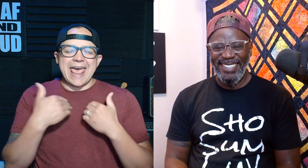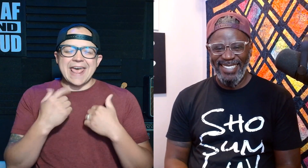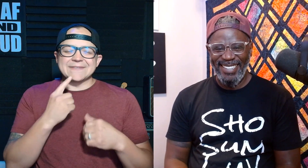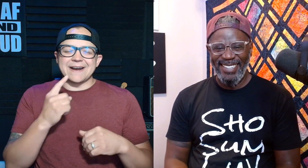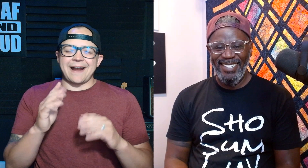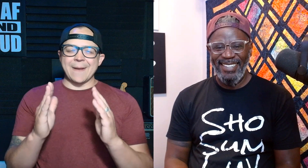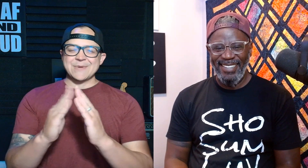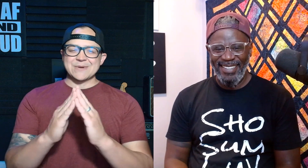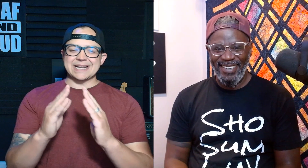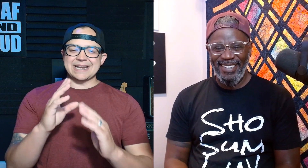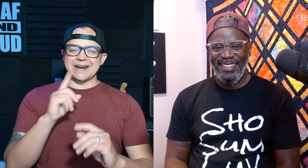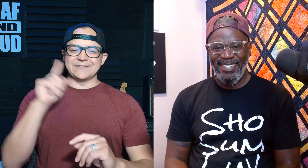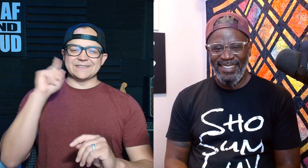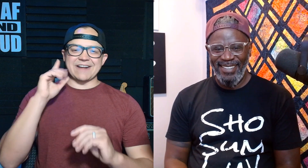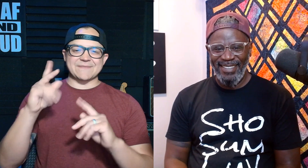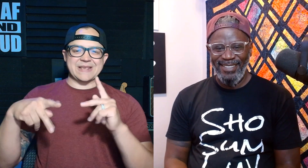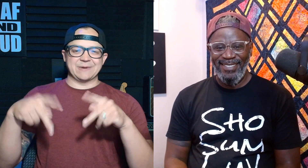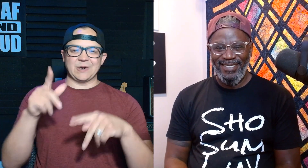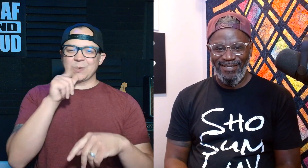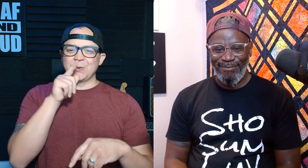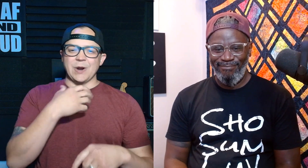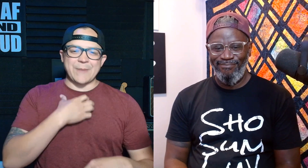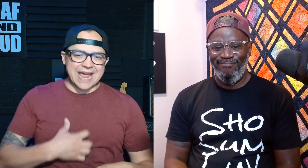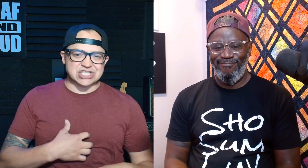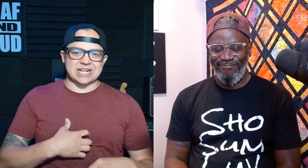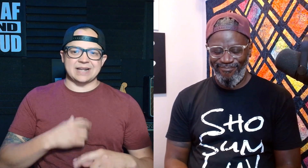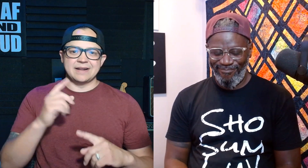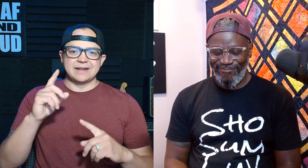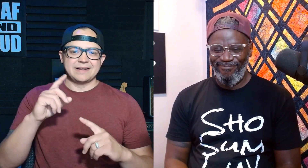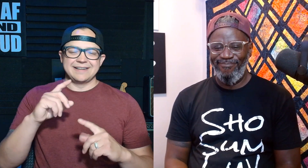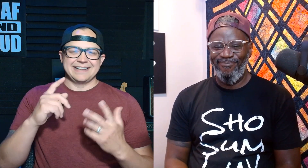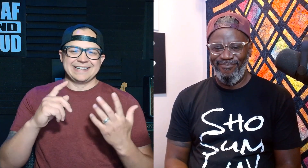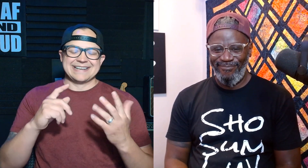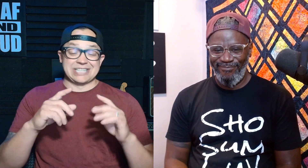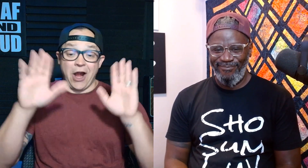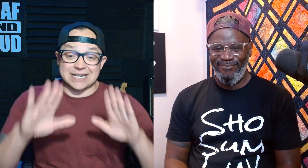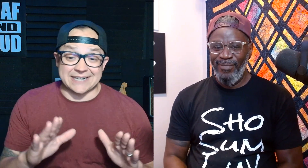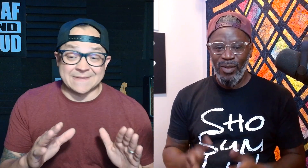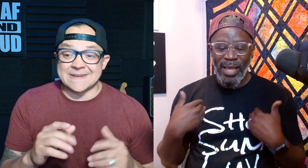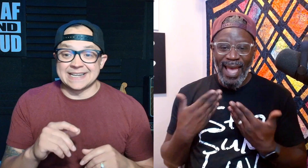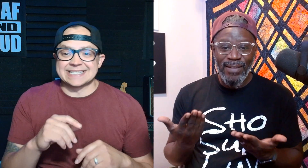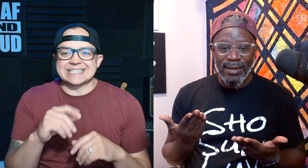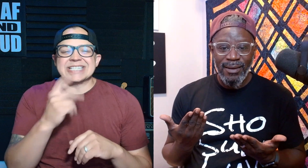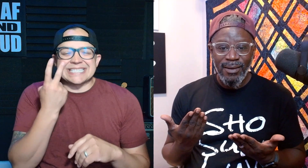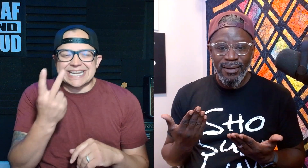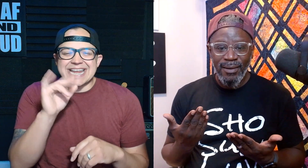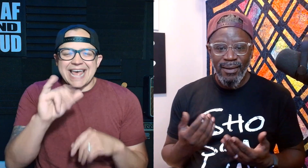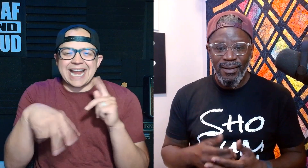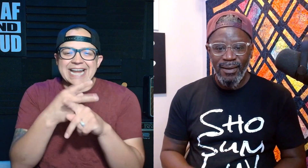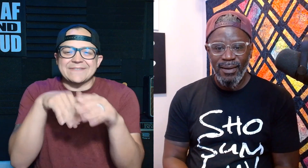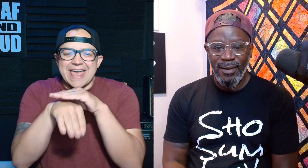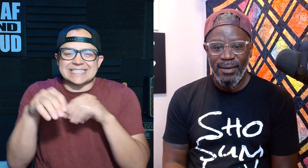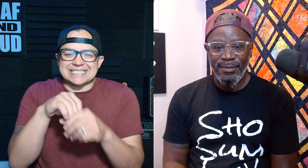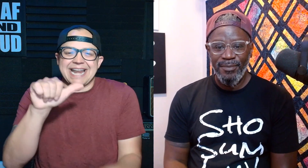To have a community of deaf people who are passionate, it's awesome. We have it. To see